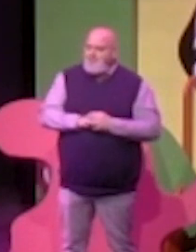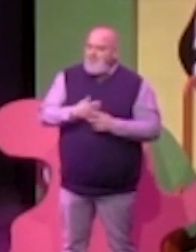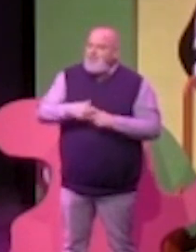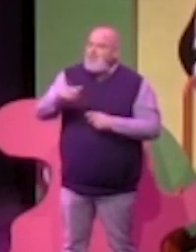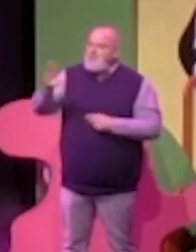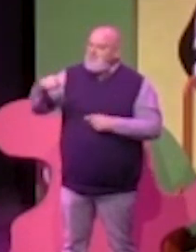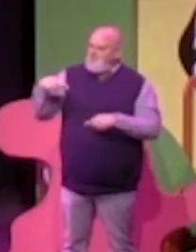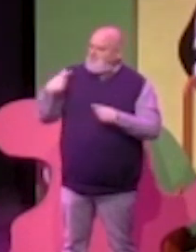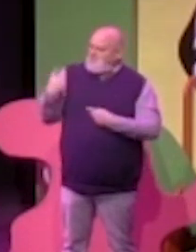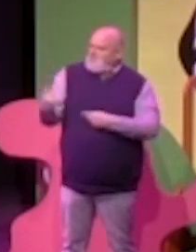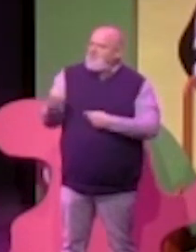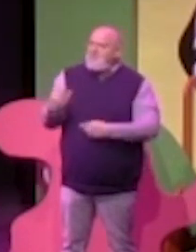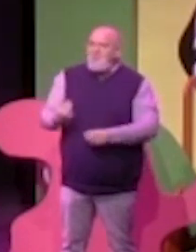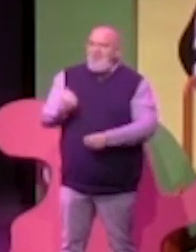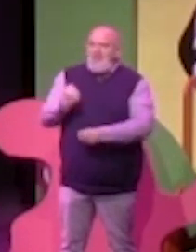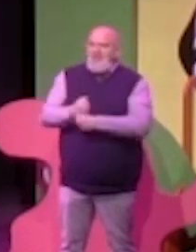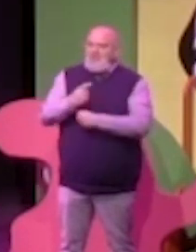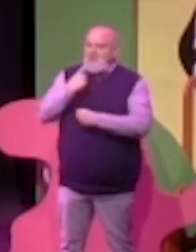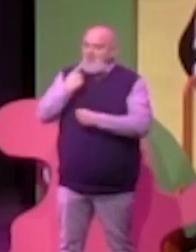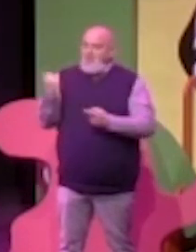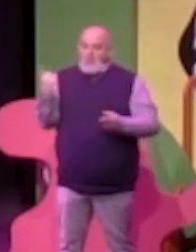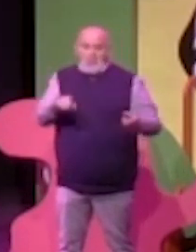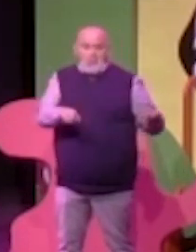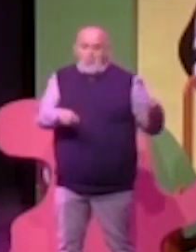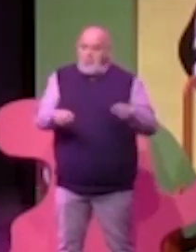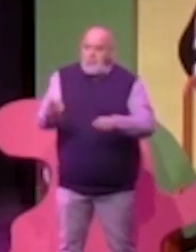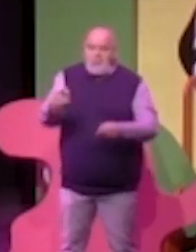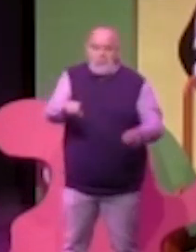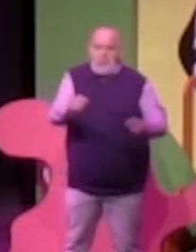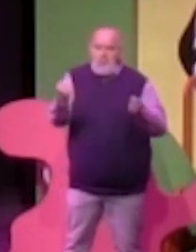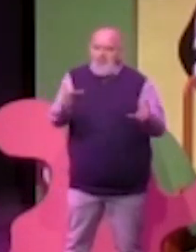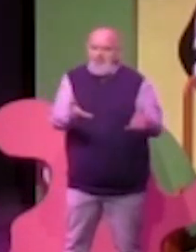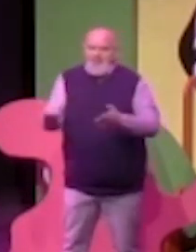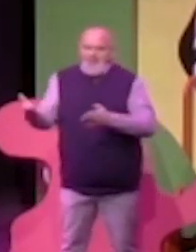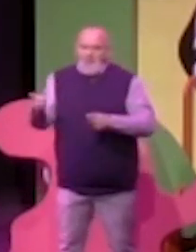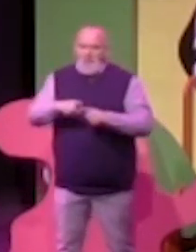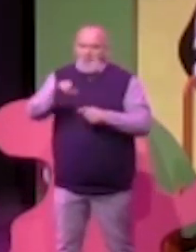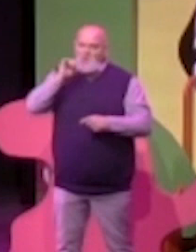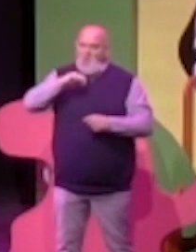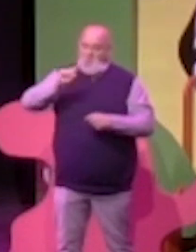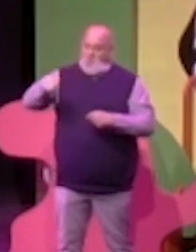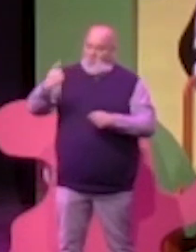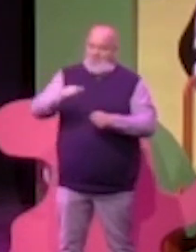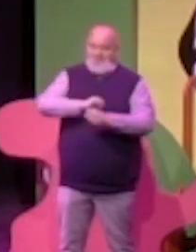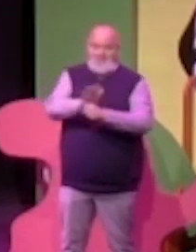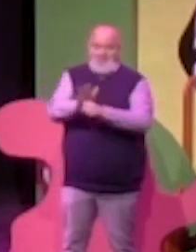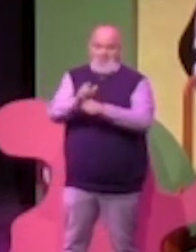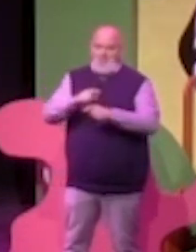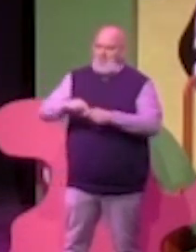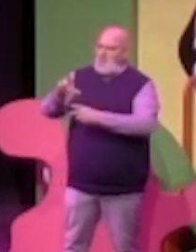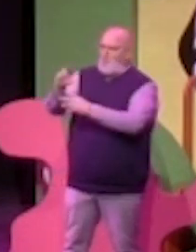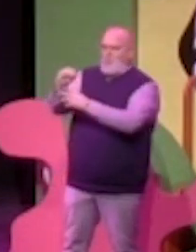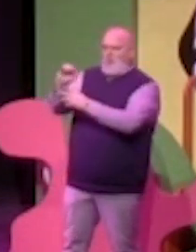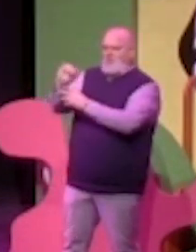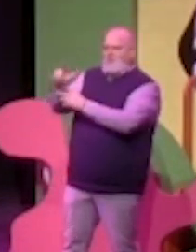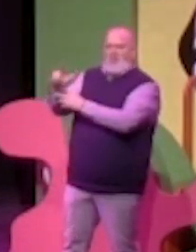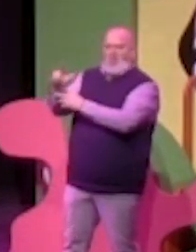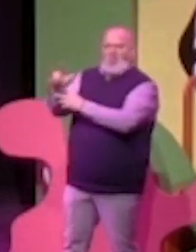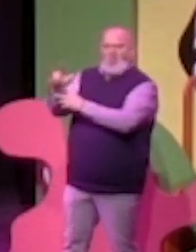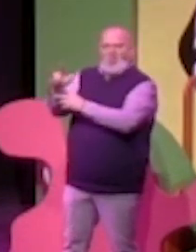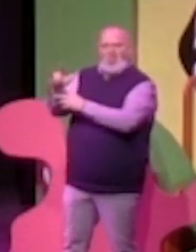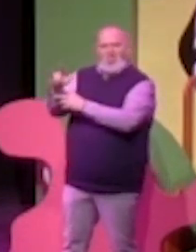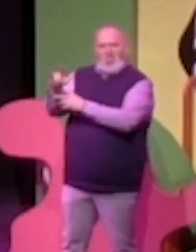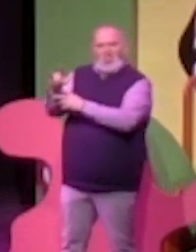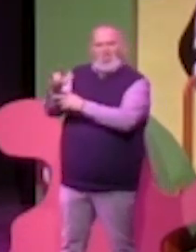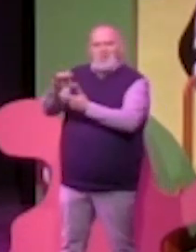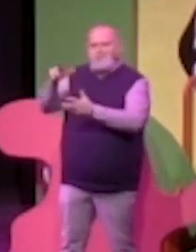few years has been a confluence of things. It's not only been a pandemic, there's been a racial reckoning. It's about time for that too. But we are still here,